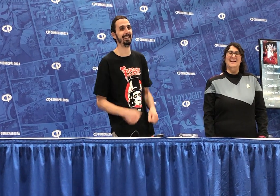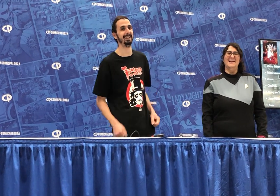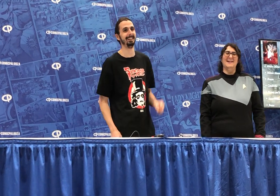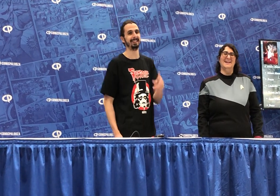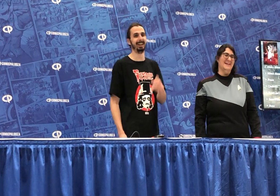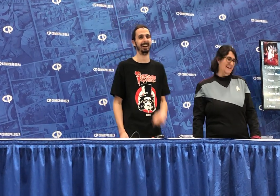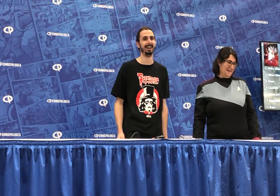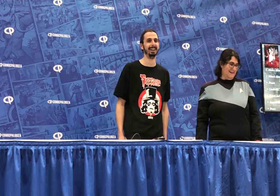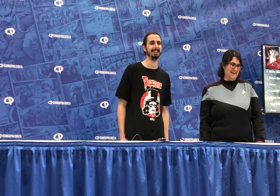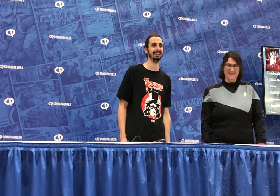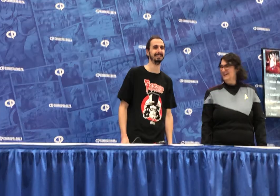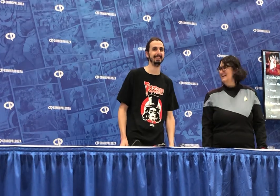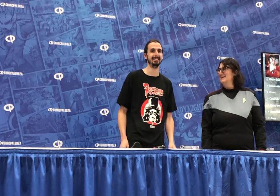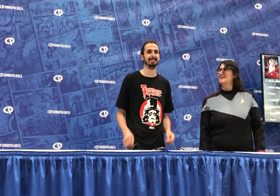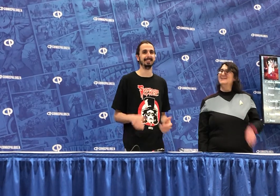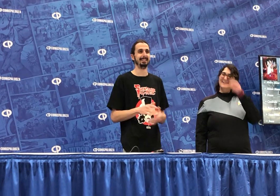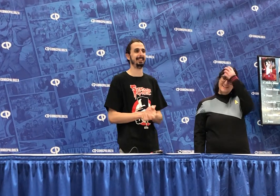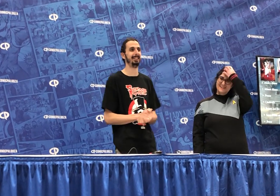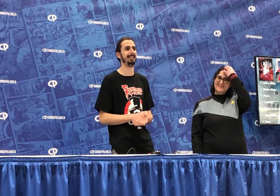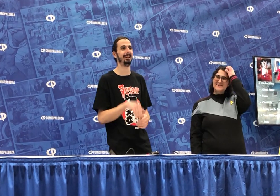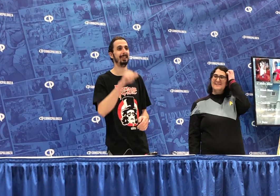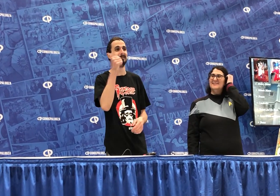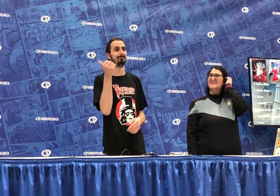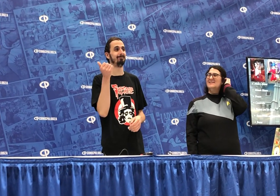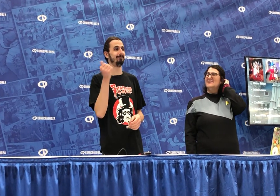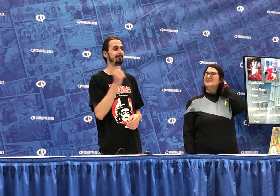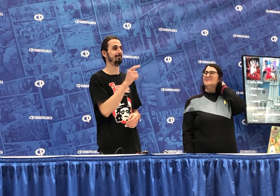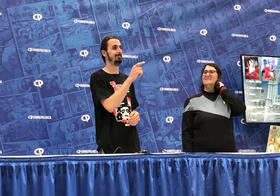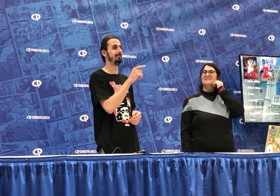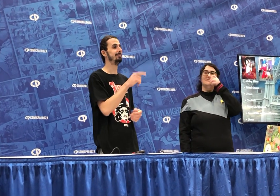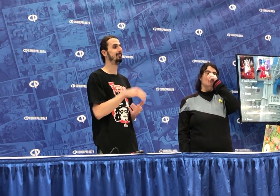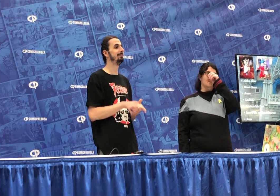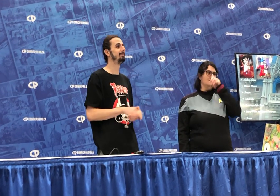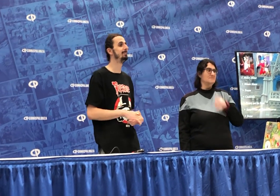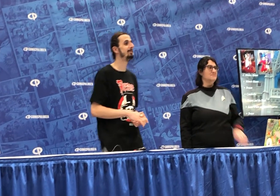Yeah, I'll accept that. That sounds good. Any other questions?